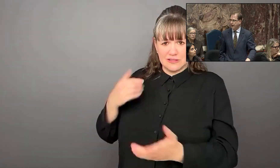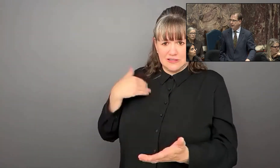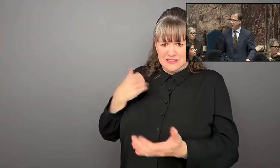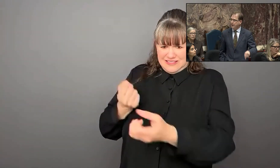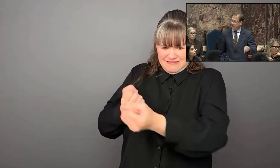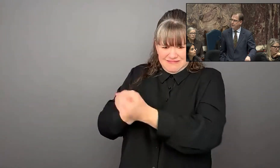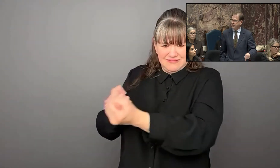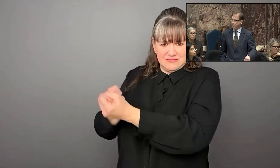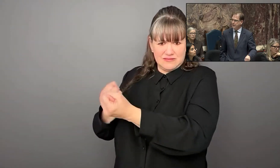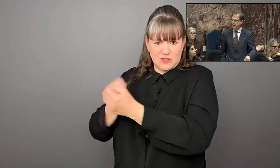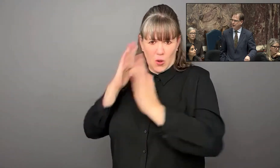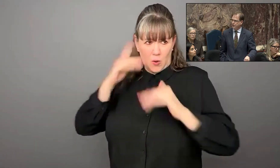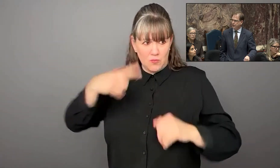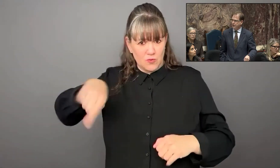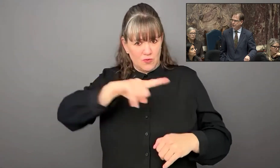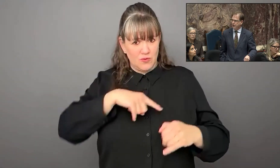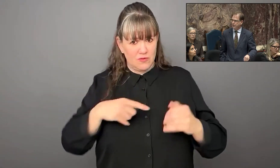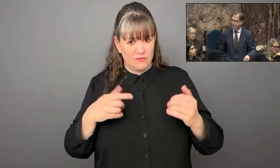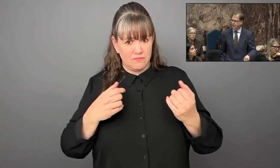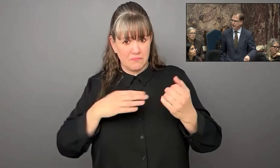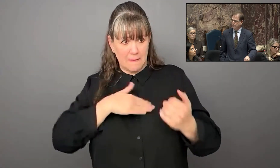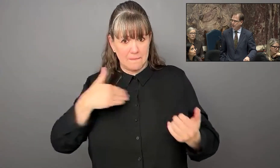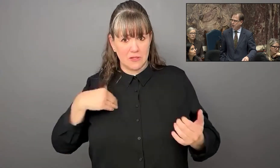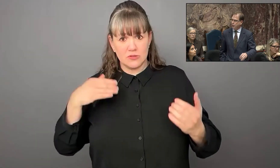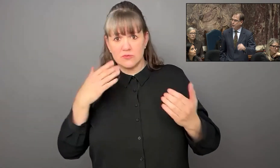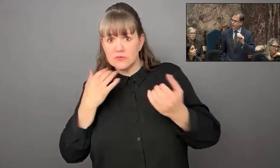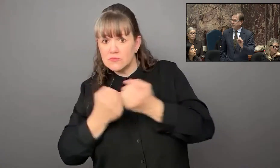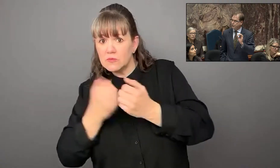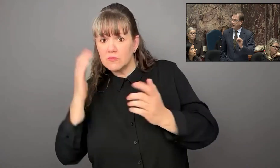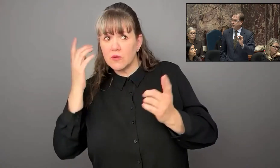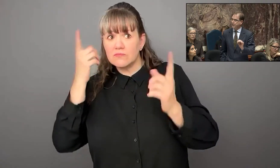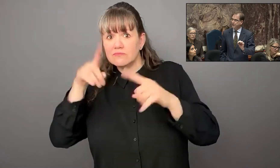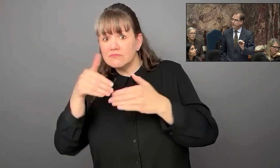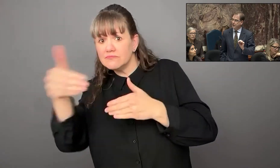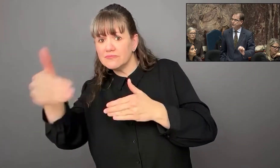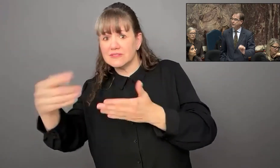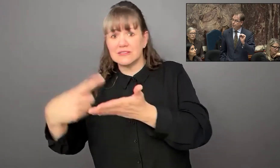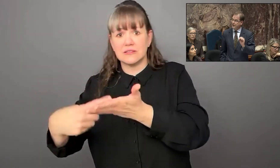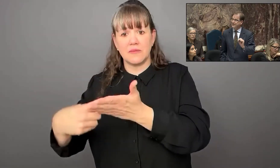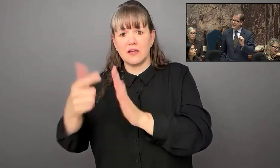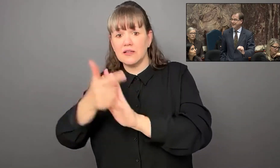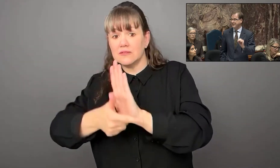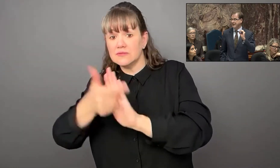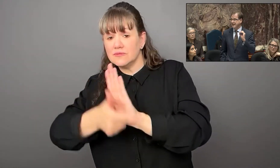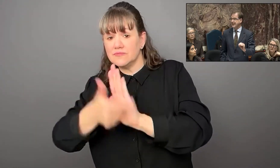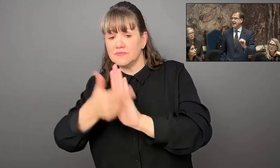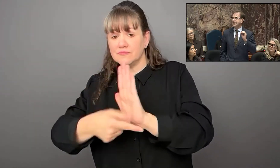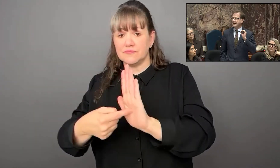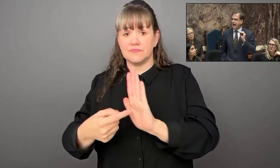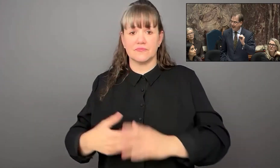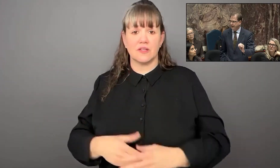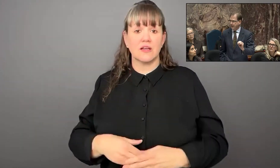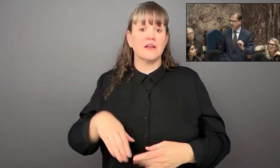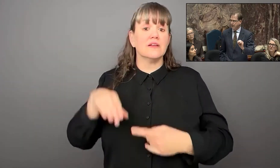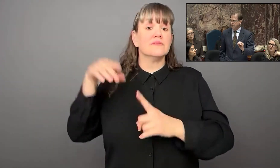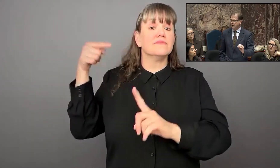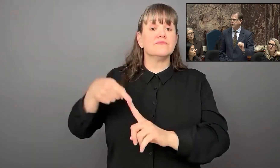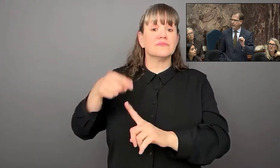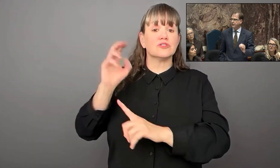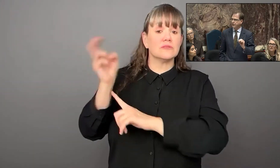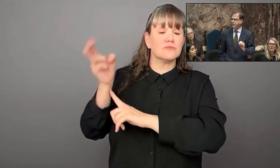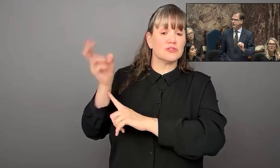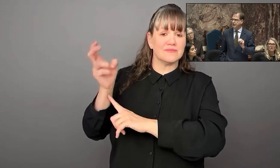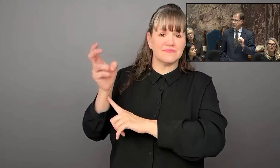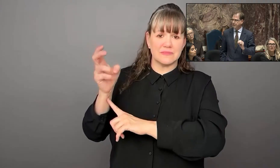testing that in a coming debate in the legislature, Honourable Speaker. With respect to transportation initiatives, BC has the lead in Canada